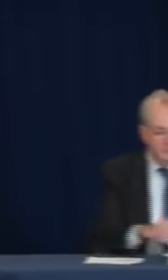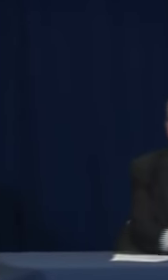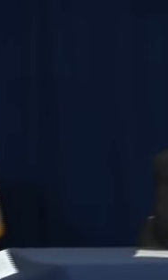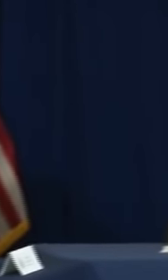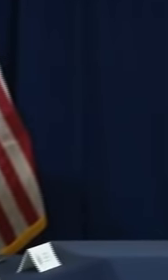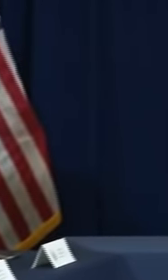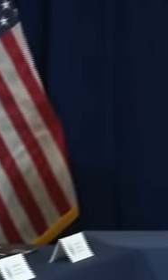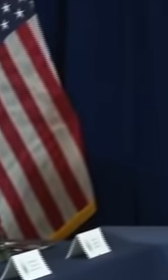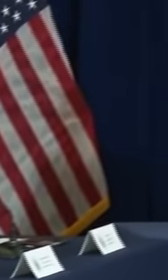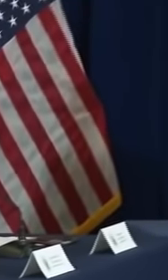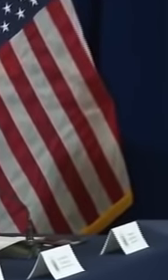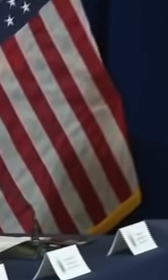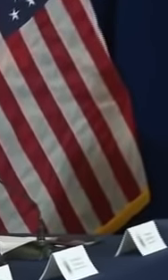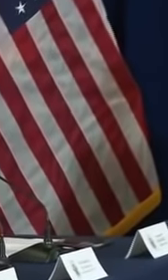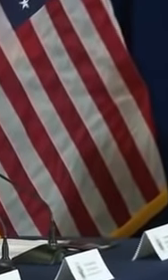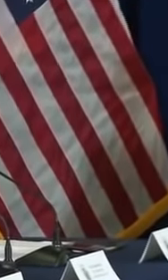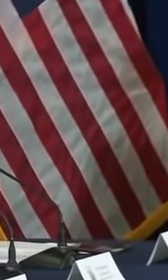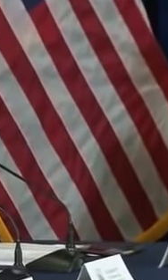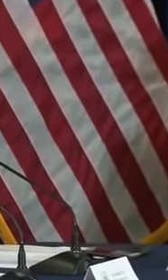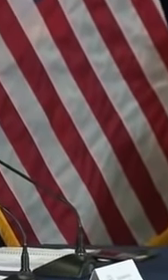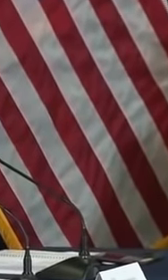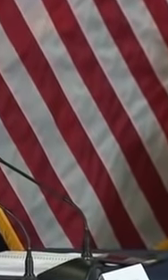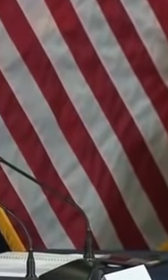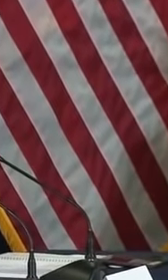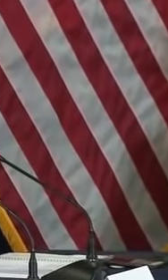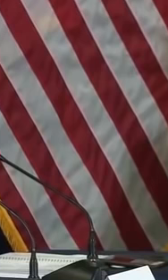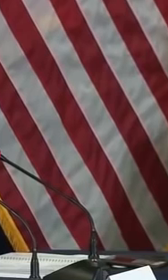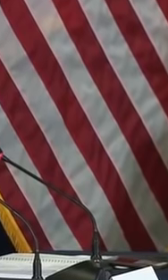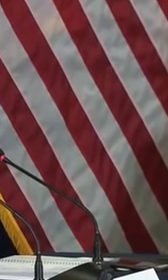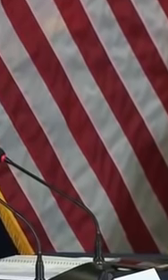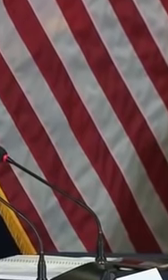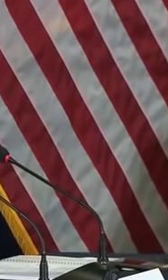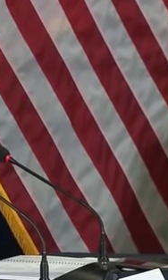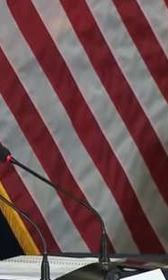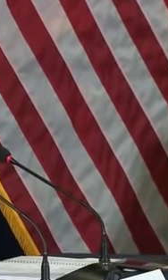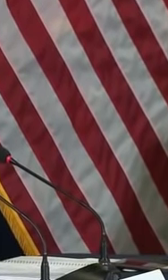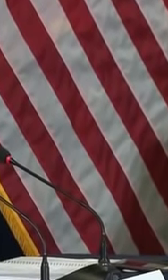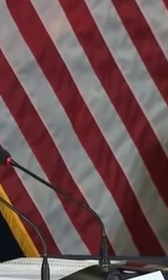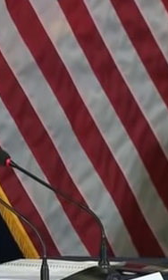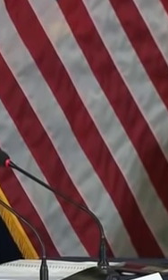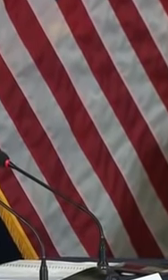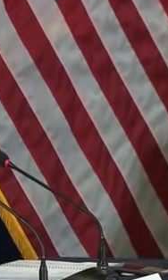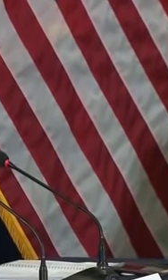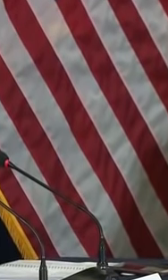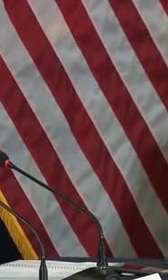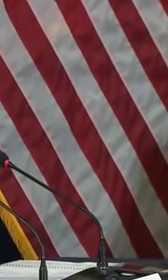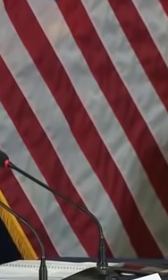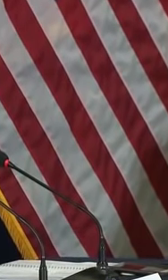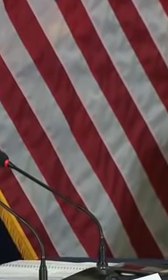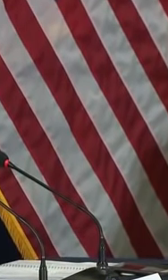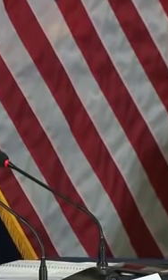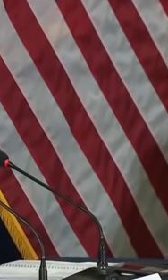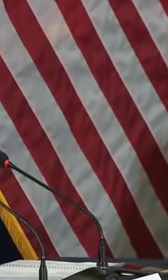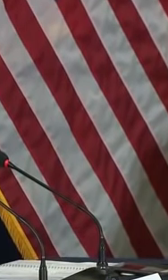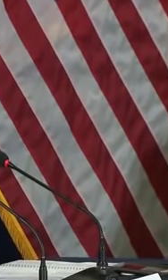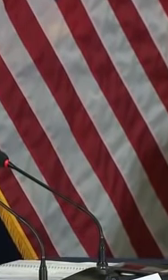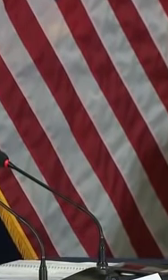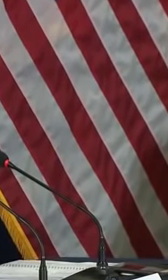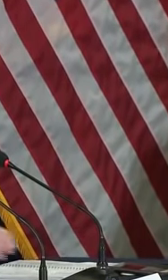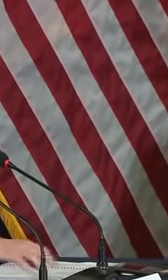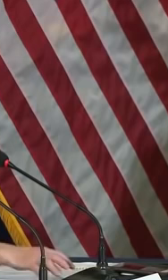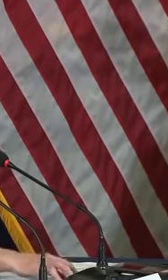wings. So as soon as we have a specific, we're meeting daily. I'm sure I'll have an opportunity to share that with